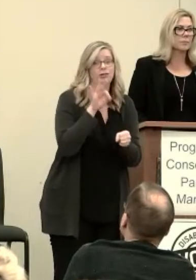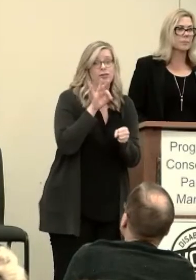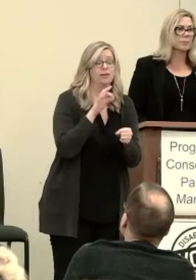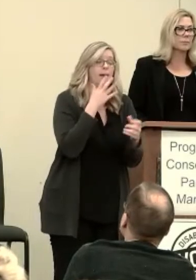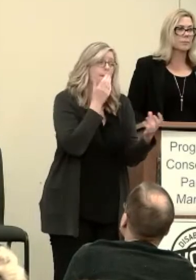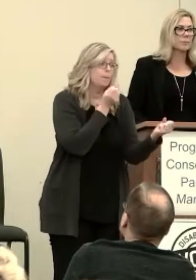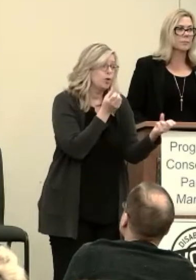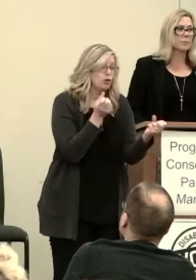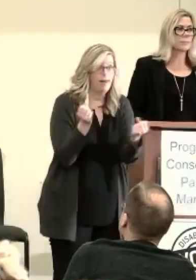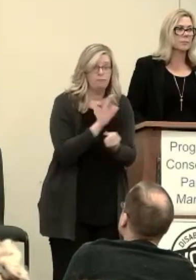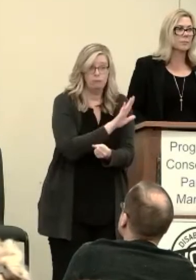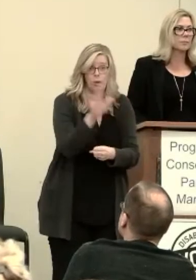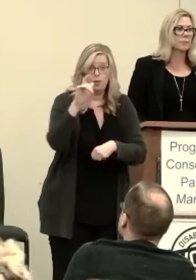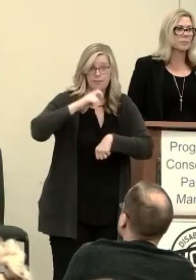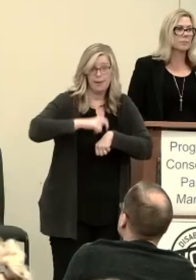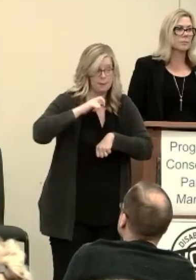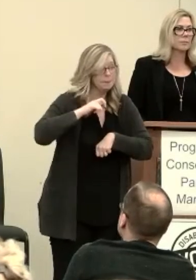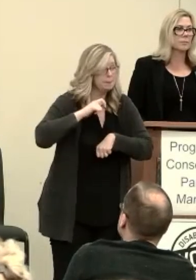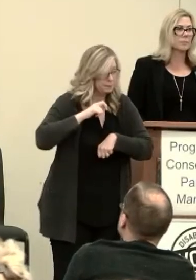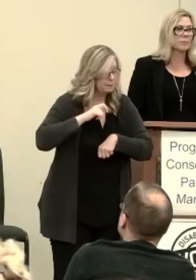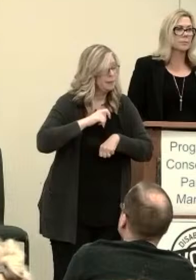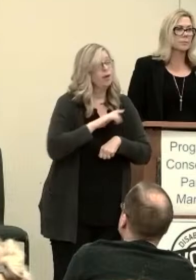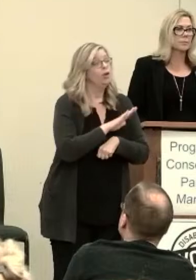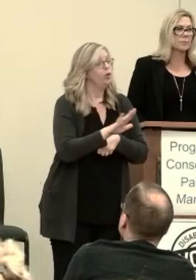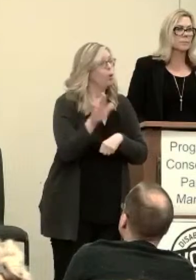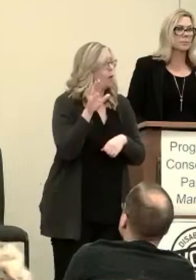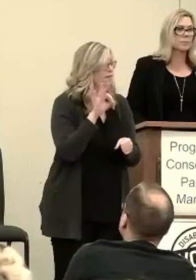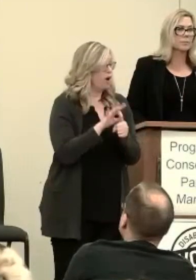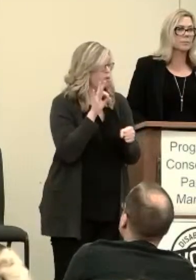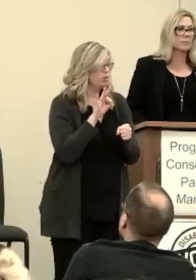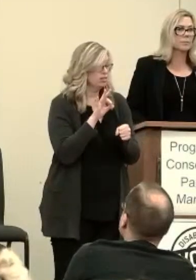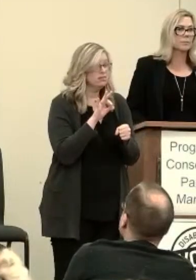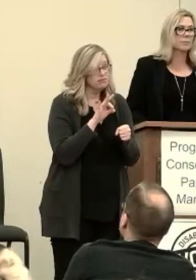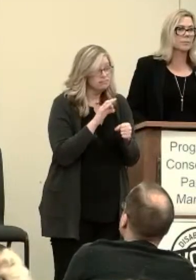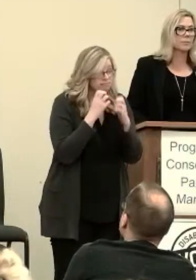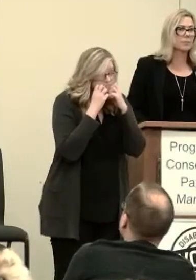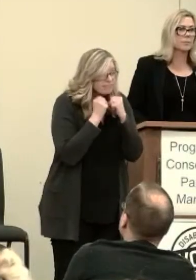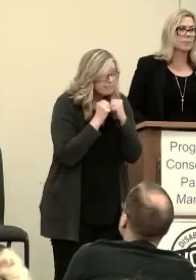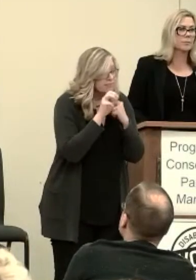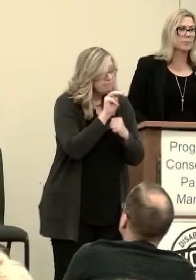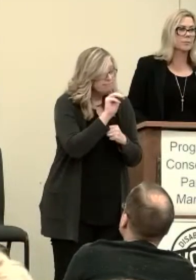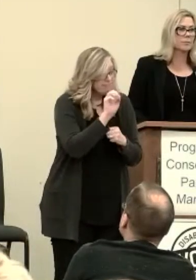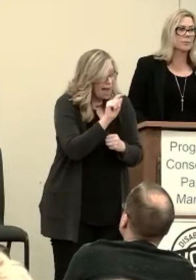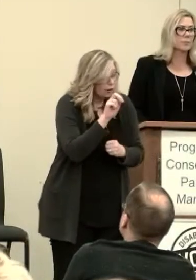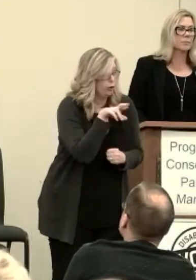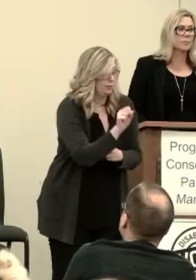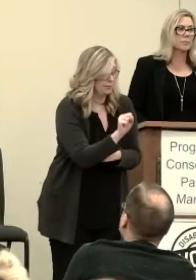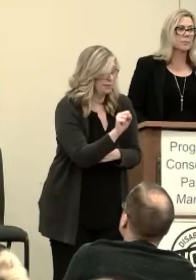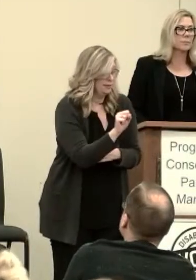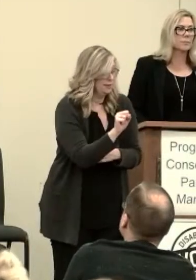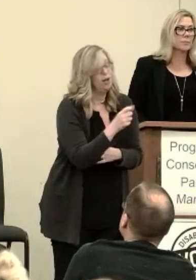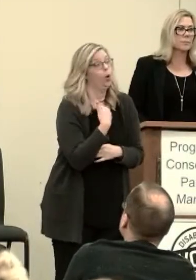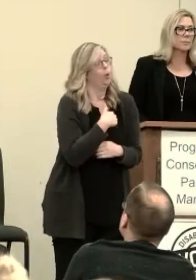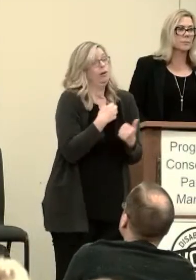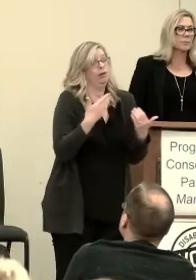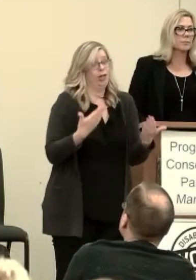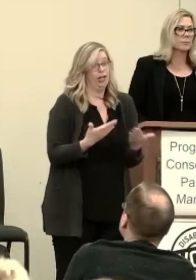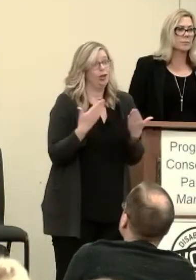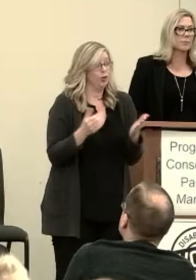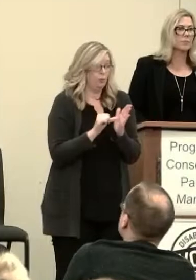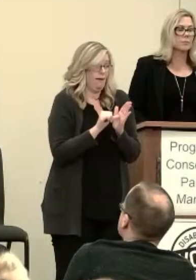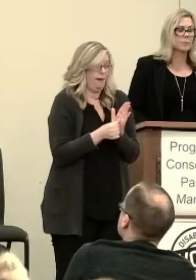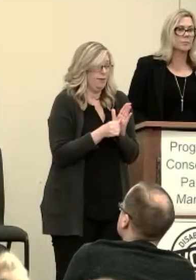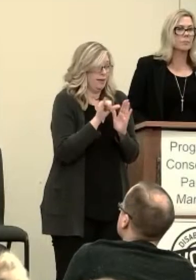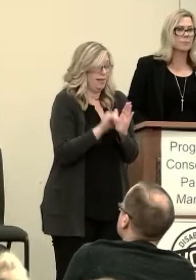appreciate everybody's time and your vote matters. And we are up here to affirm that and